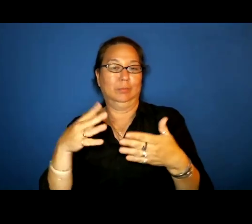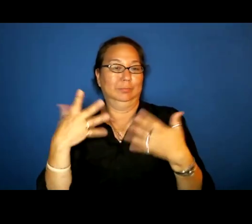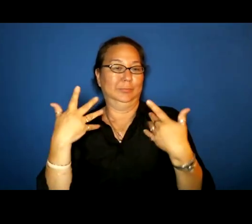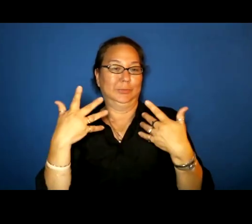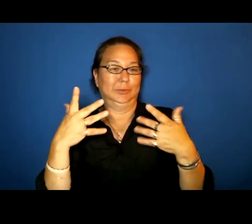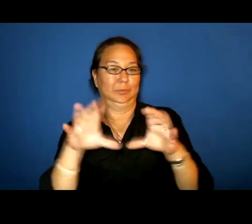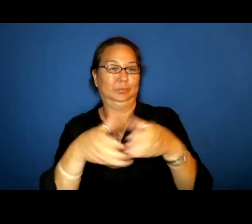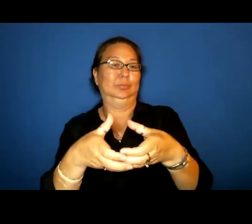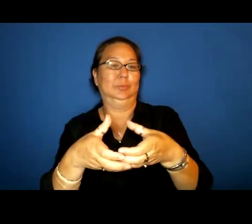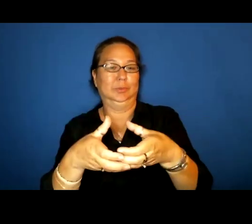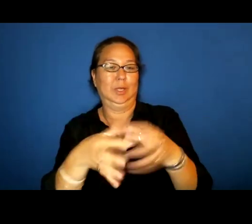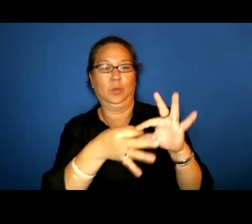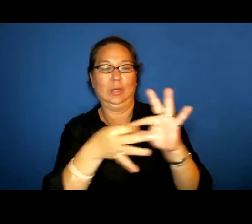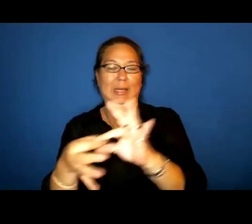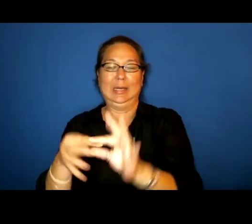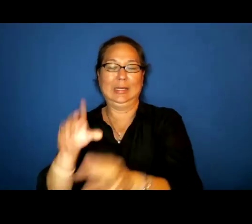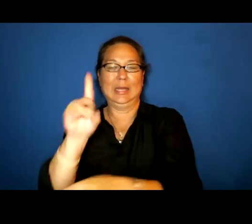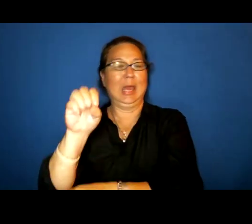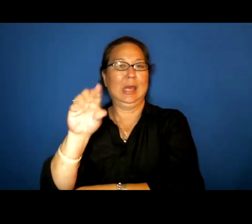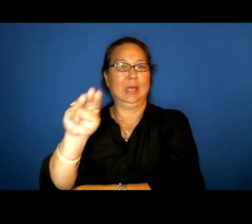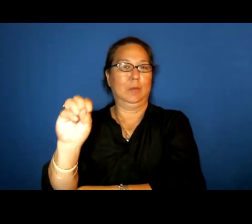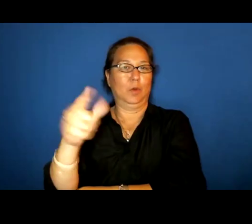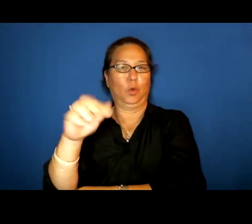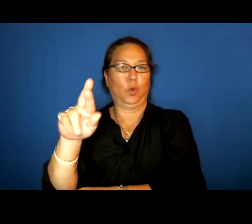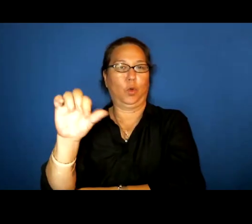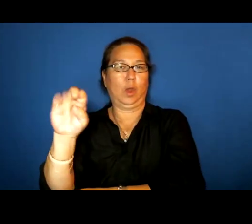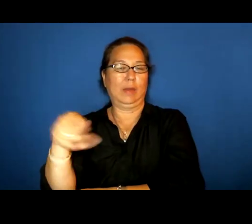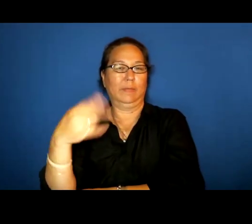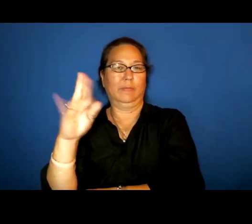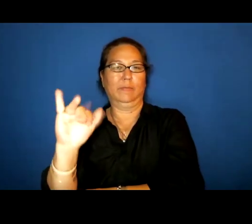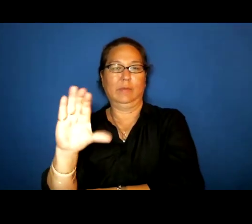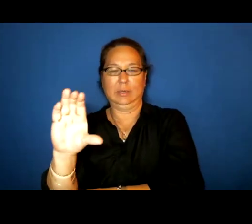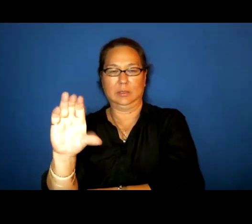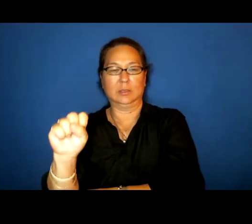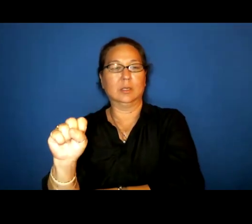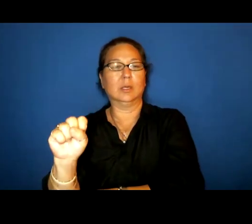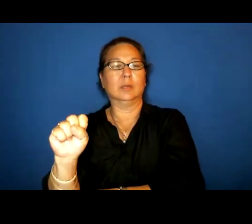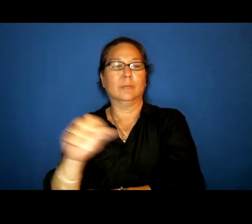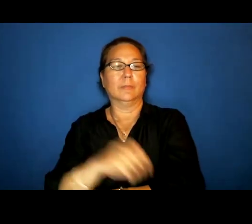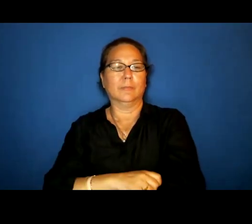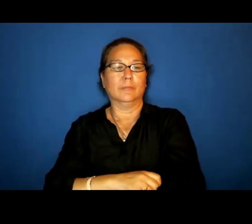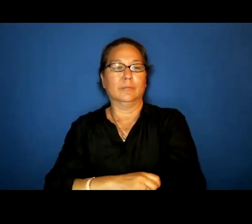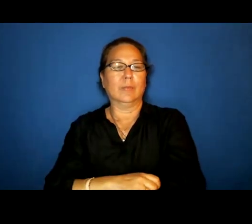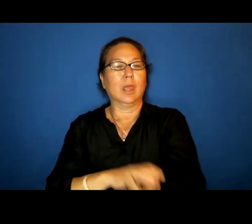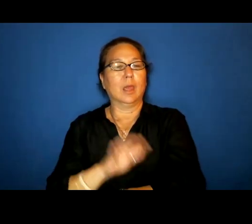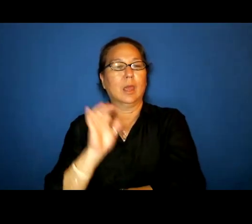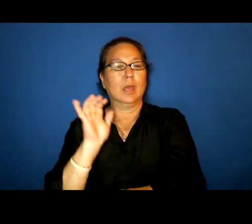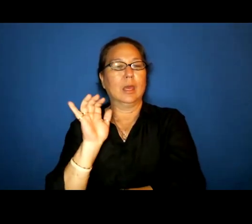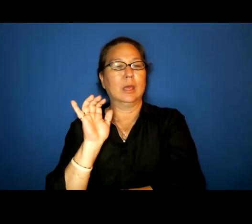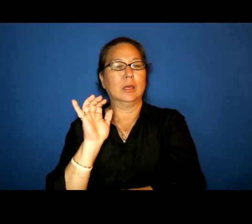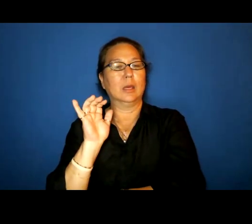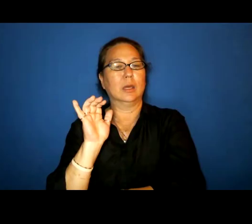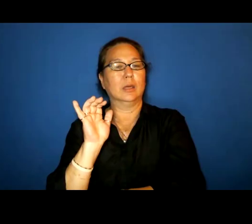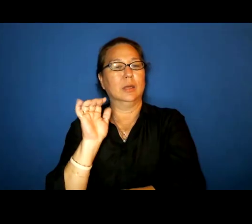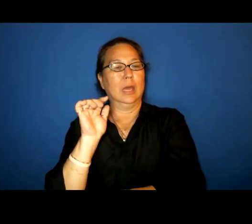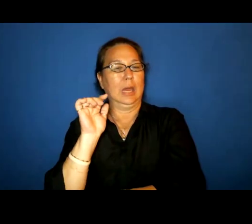in terms of giving schools the opportunity that have historically not had that opportunity